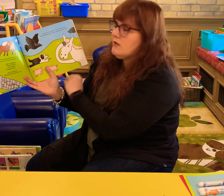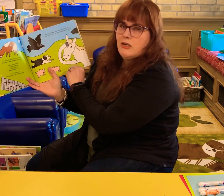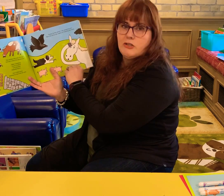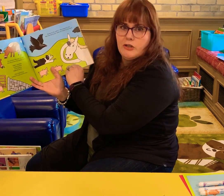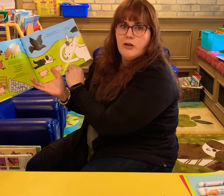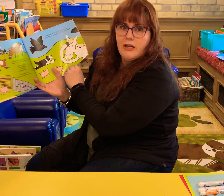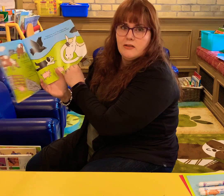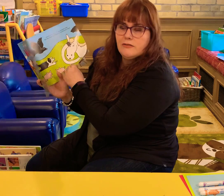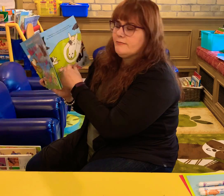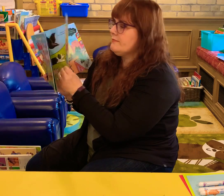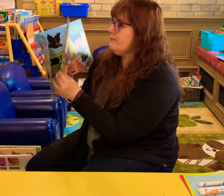touching her head.